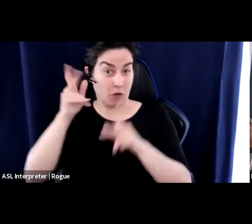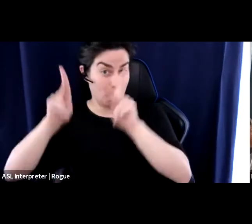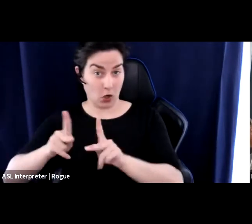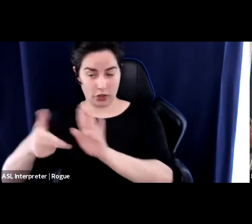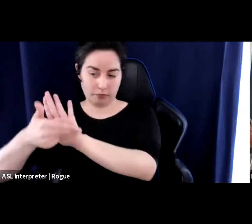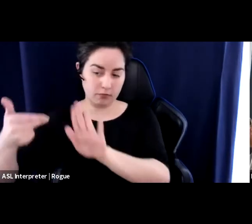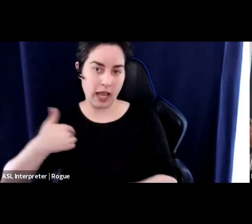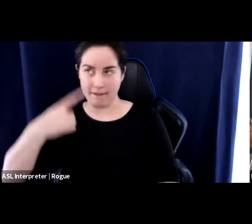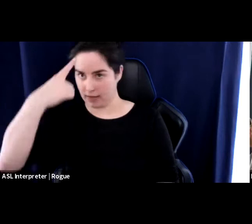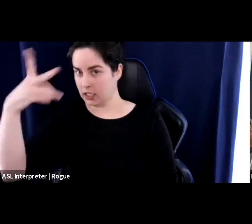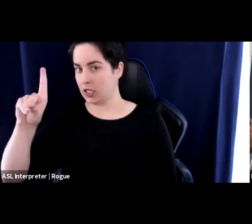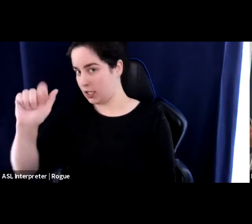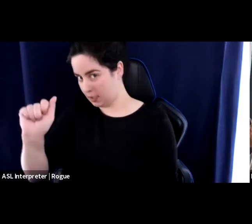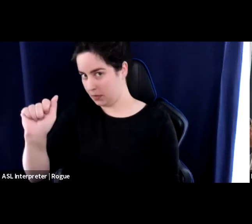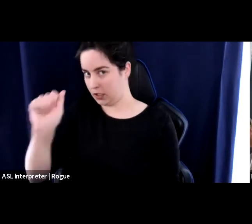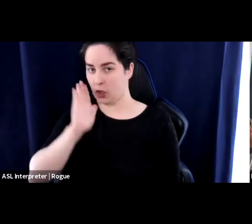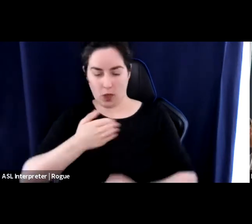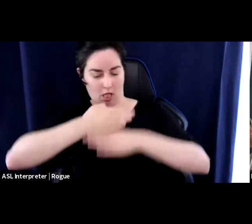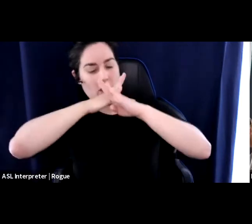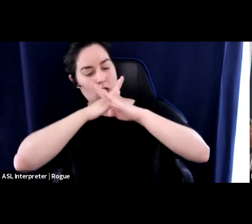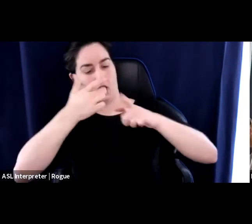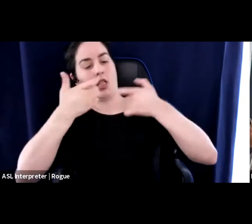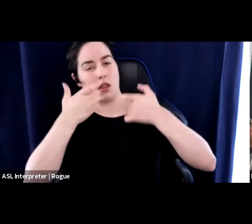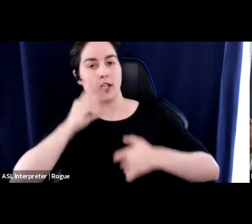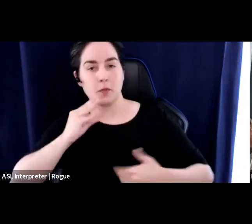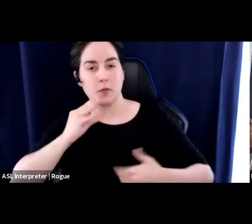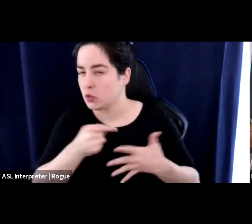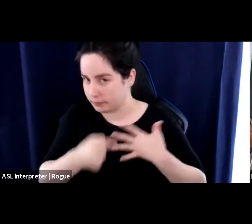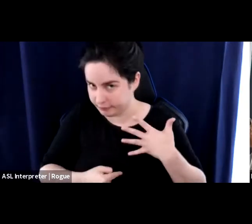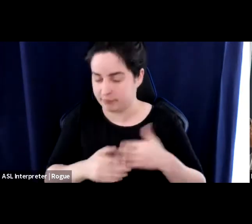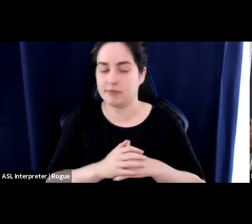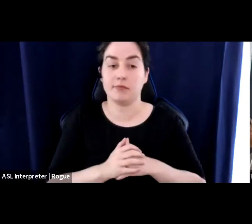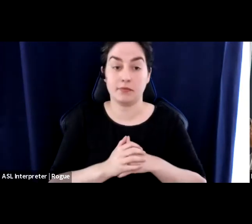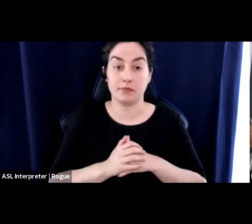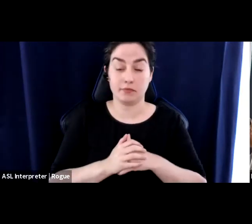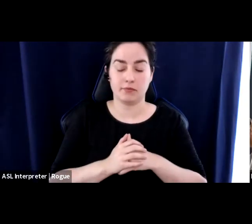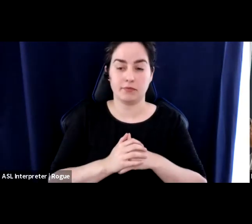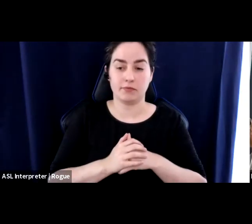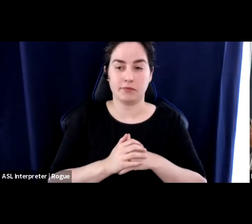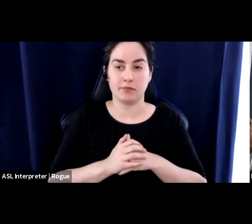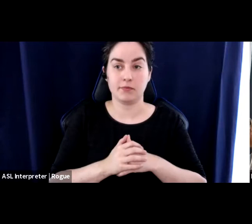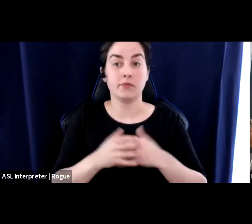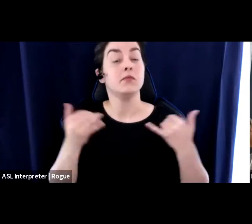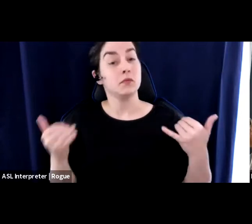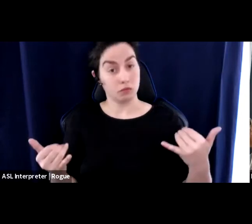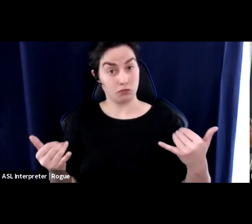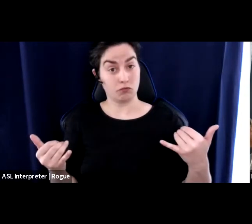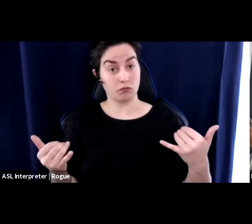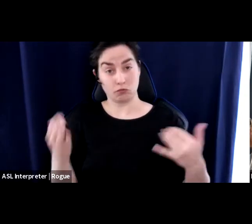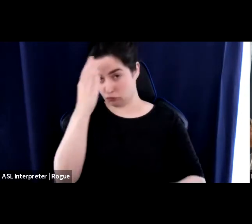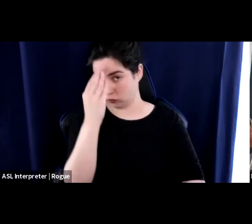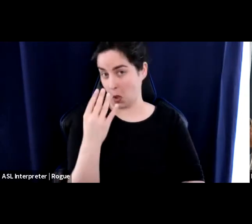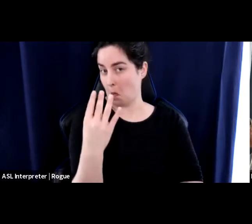disability face in accessing justice. So just to situate myself a little bit, I'm speaking to